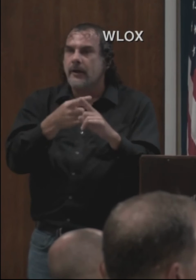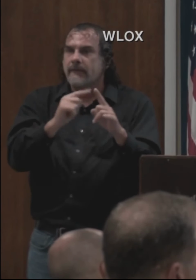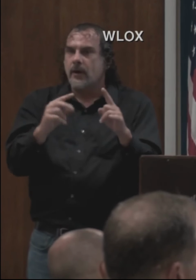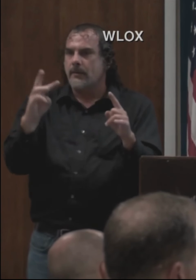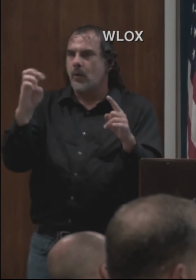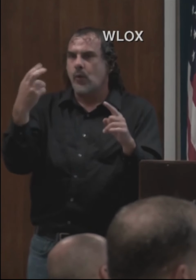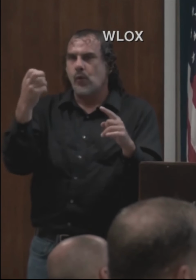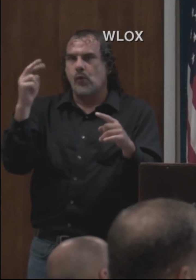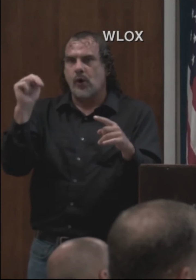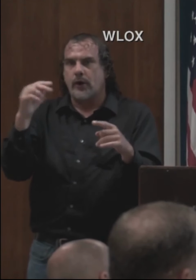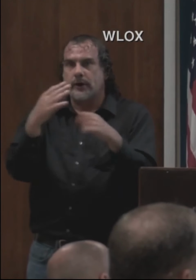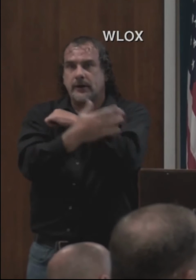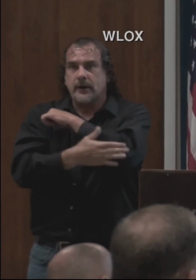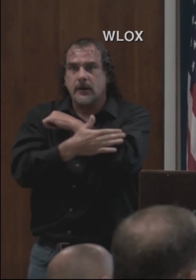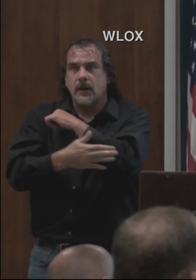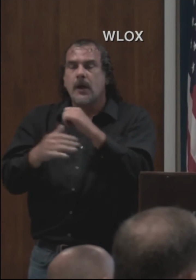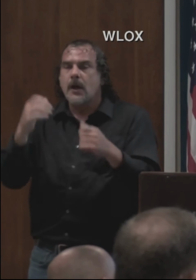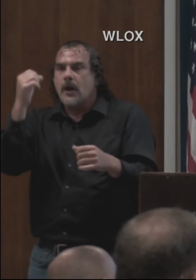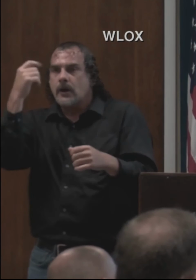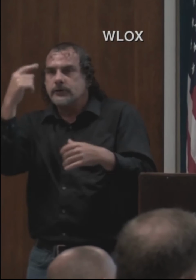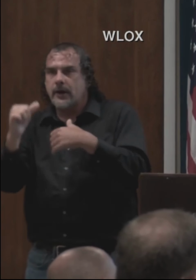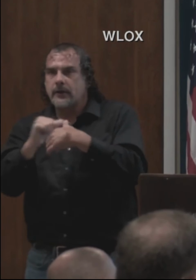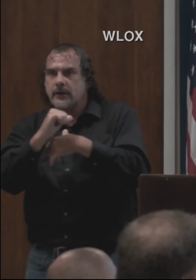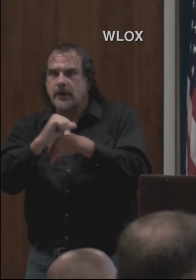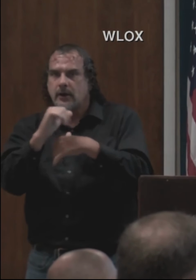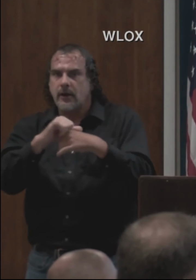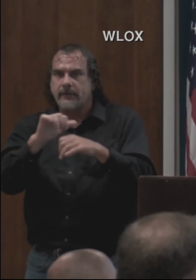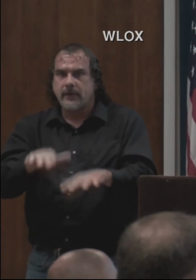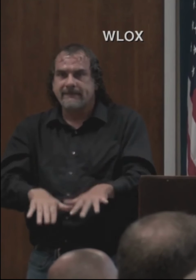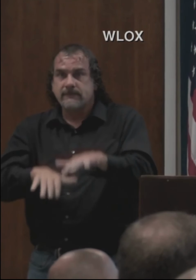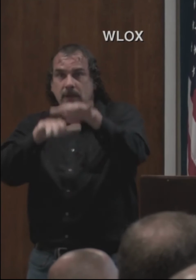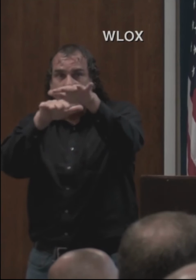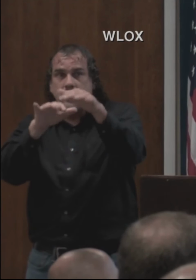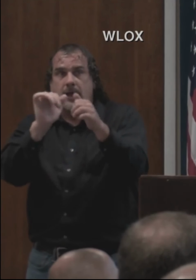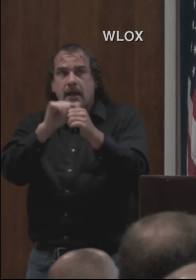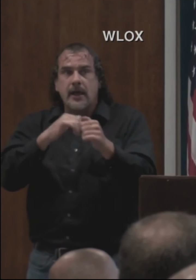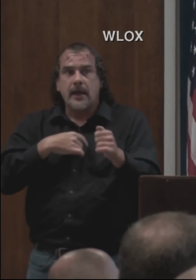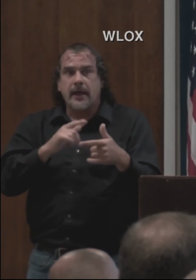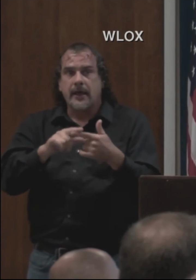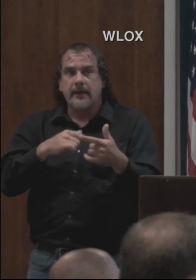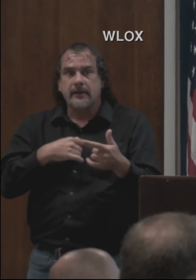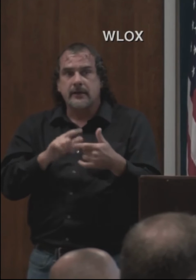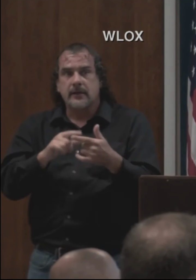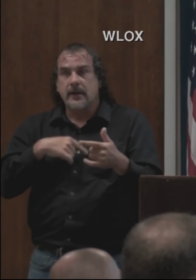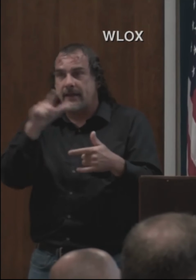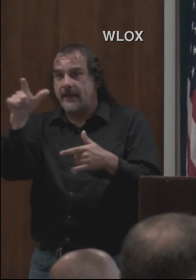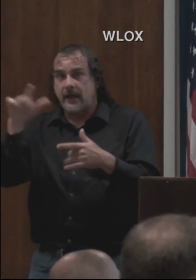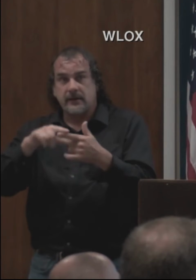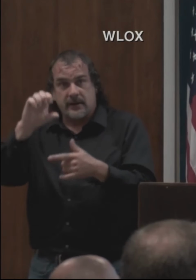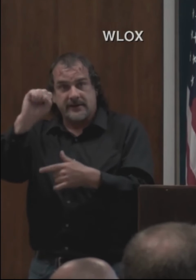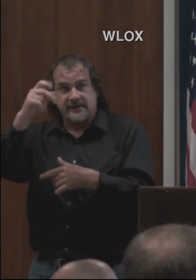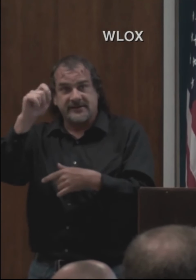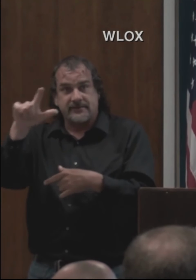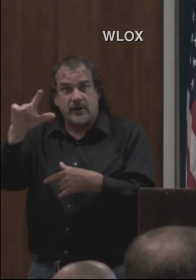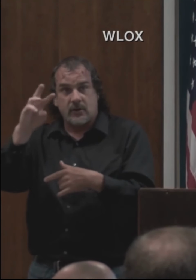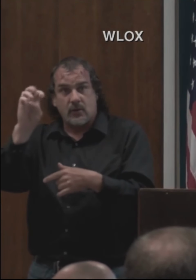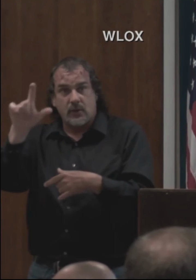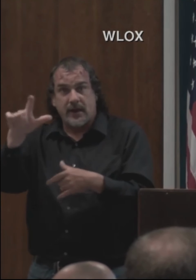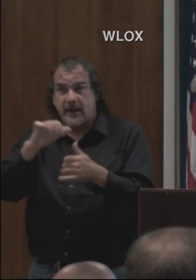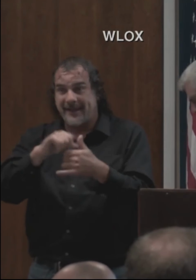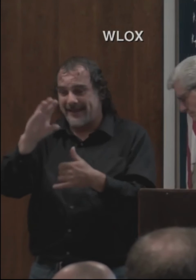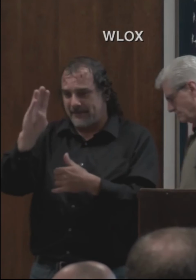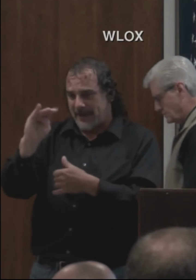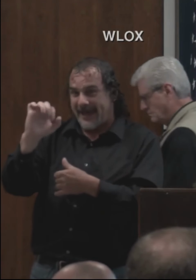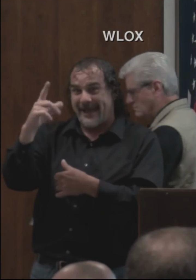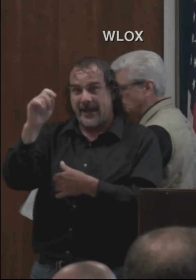Warren County, realizing the dangers and troubles of the flood on the Bonnie Carey Spillway. Mr. Secretary, if you'd give us an update on that. Yes,